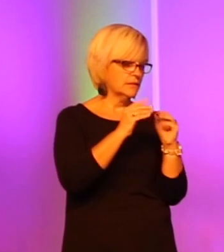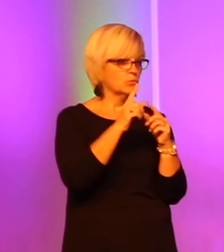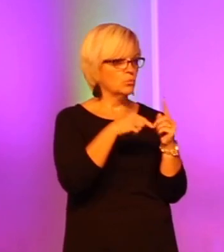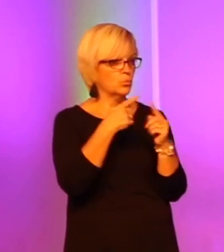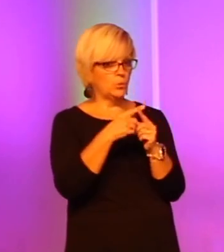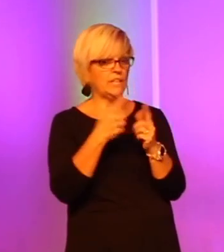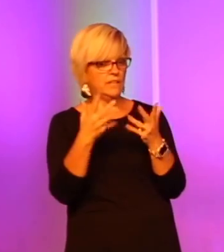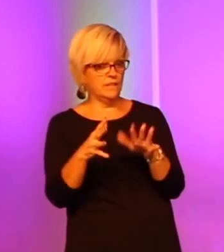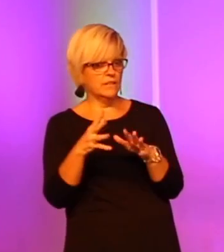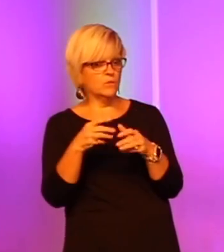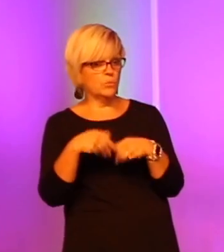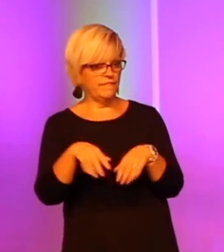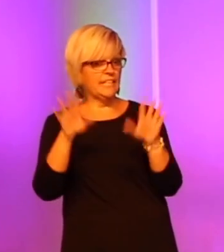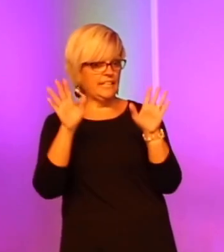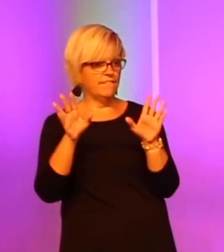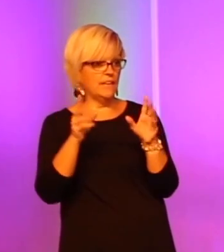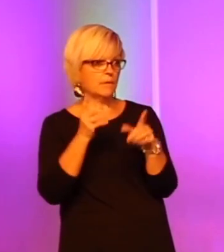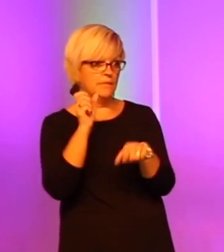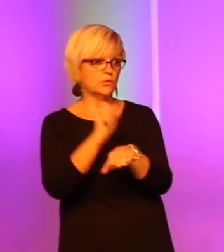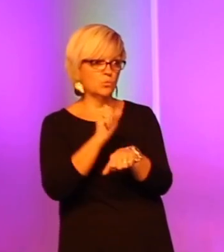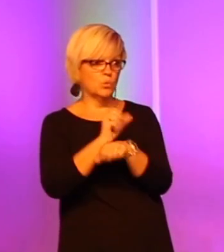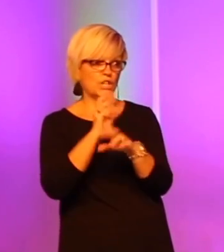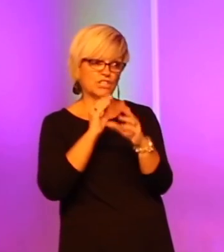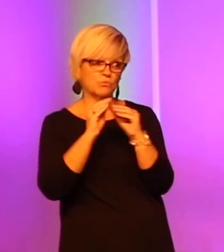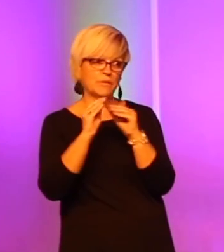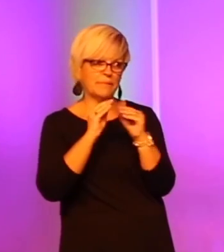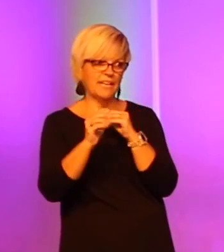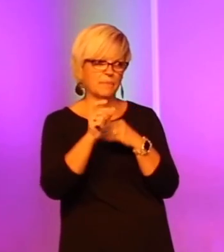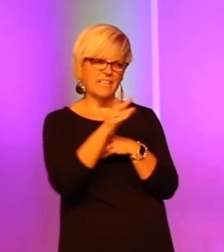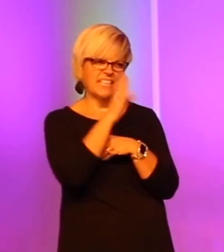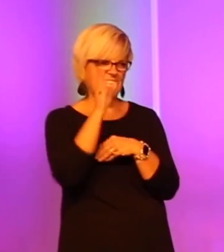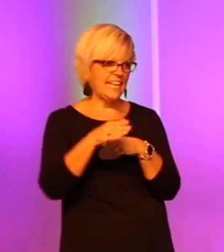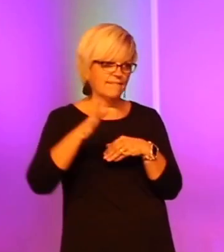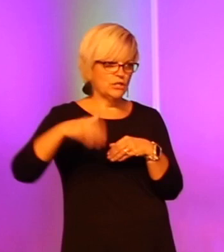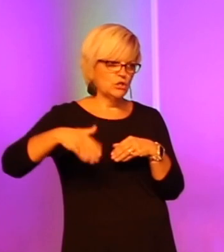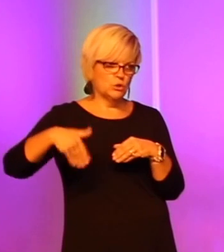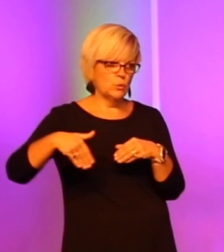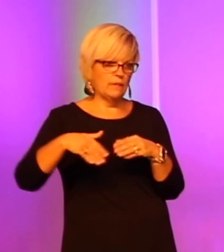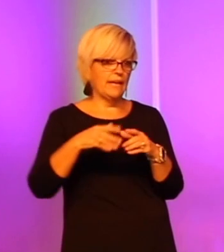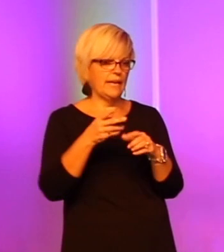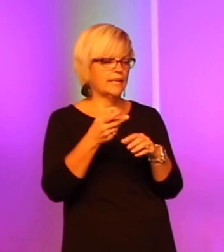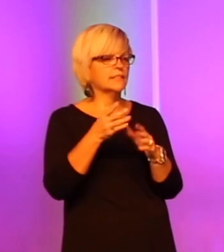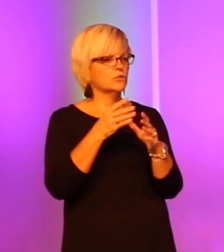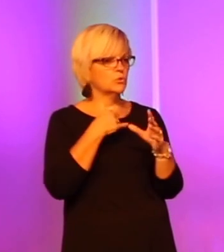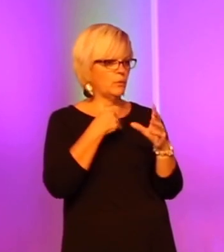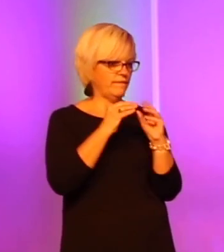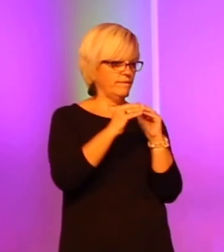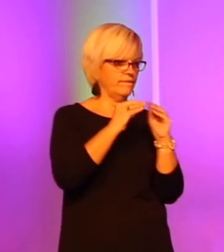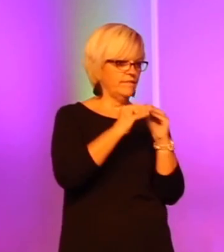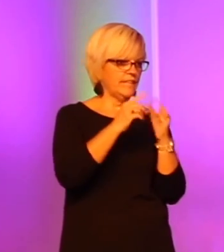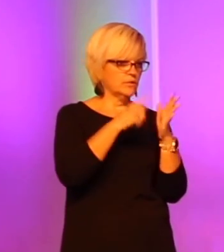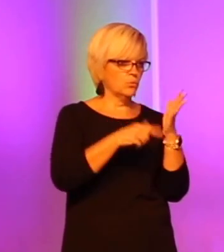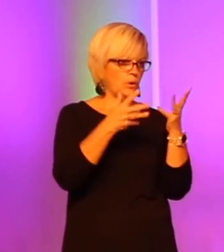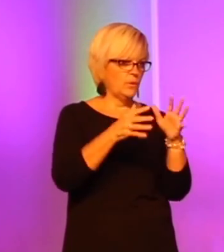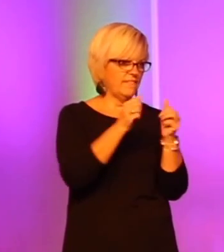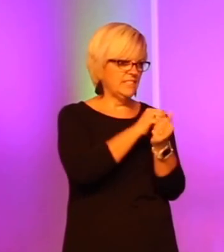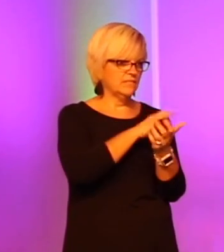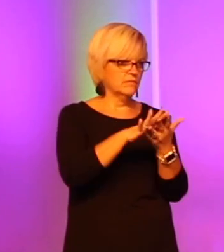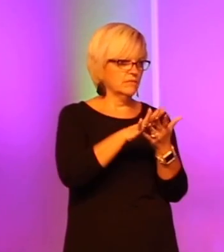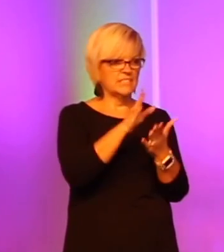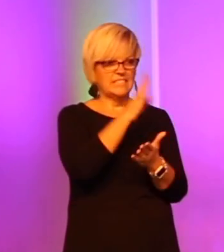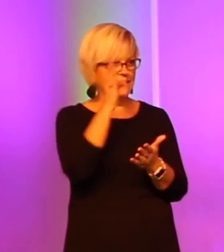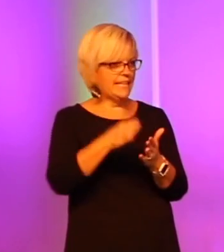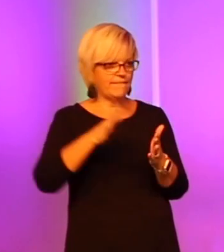It is work, but it's never too late to build back up what we've destroyed. It's never too late to repair what we have torn